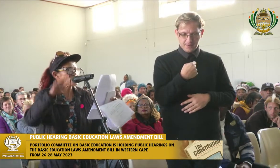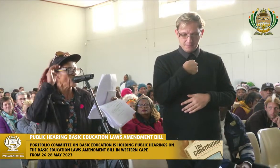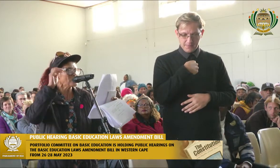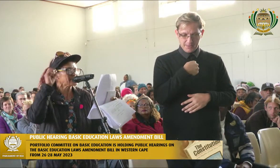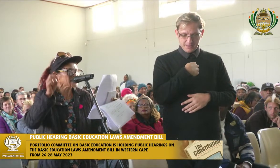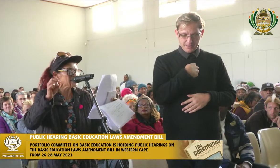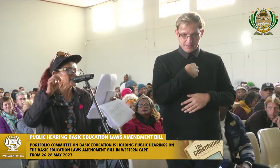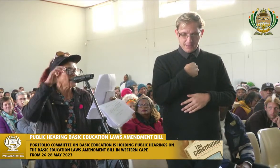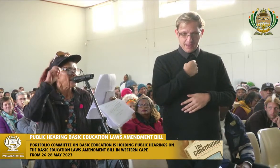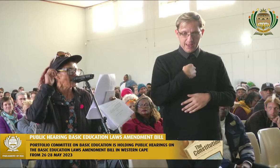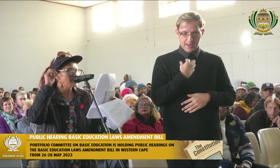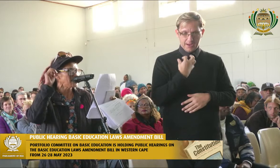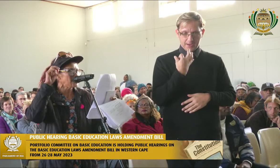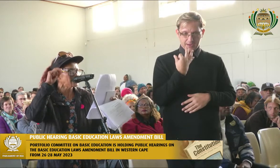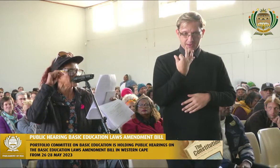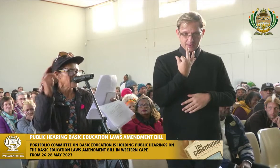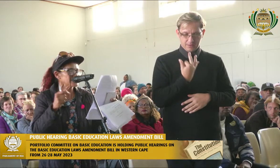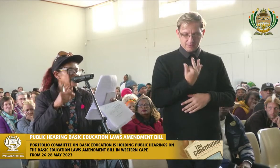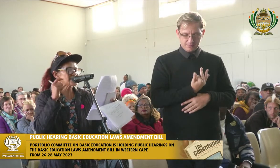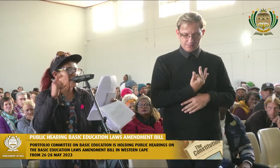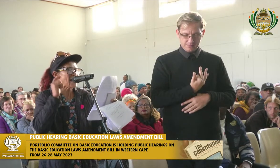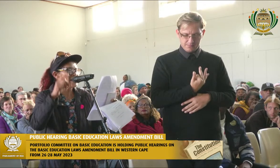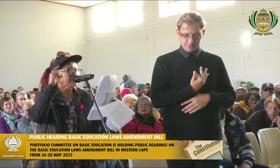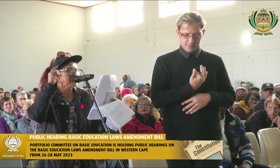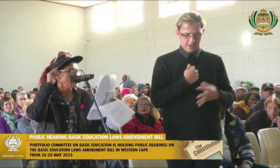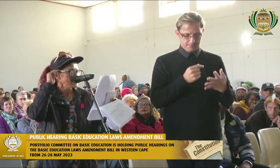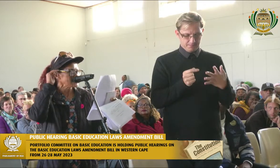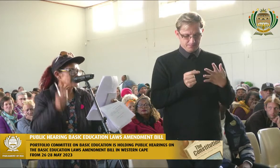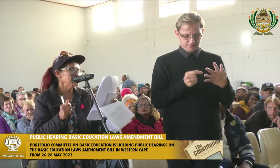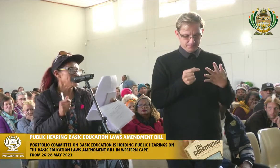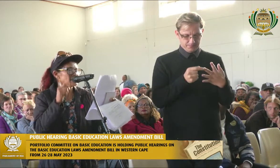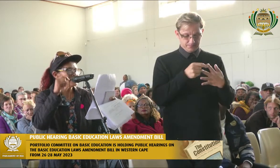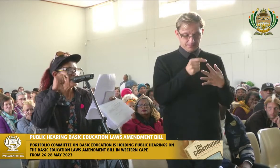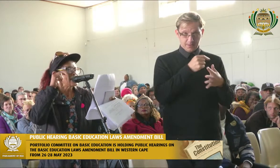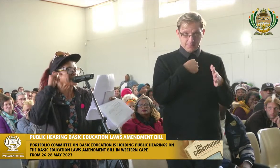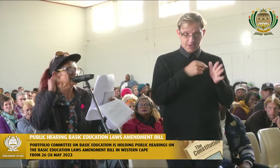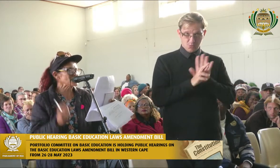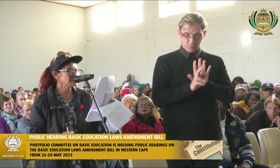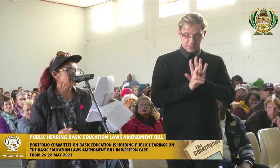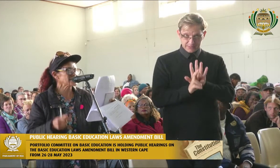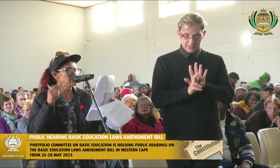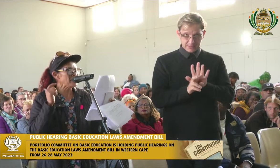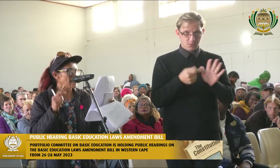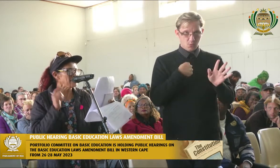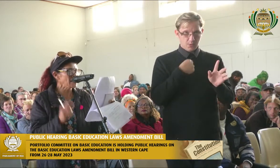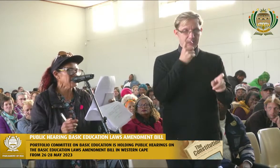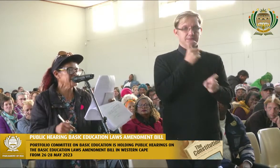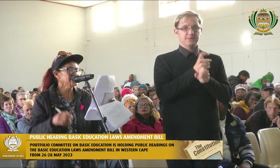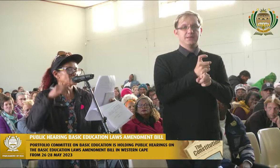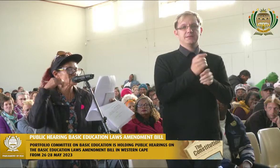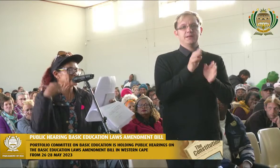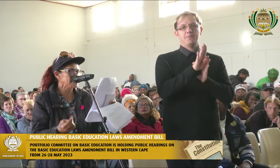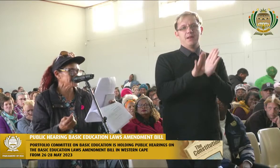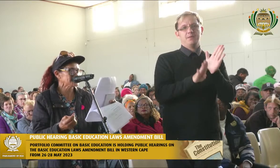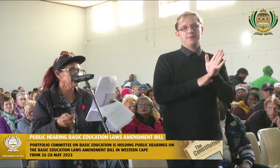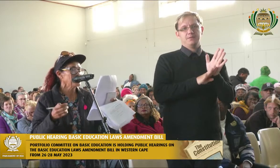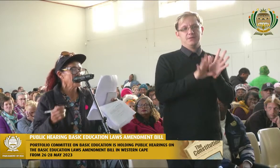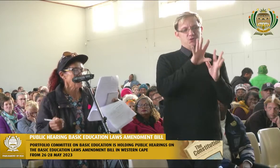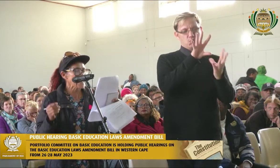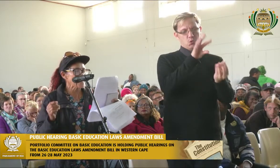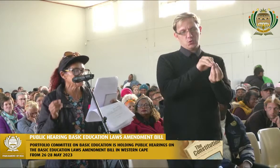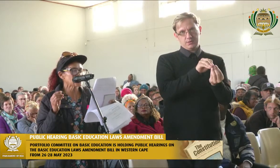As well as all three things that I resemble, reject the Bella Bill in its